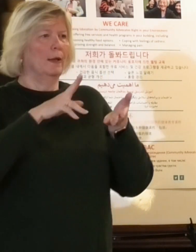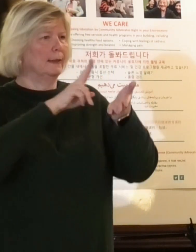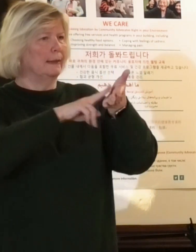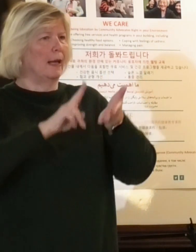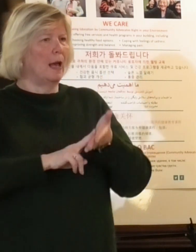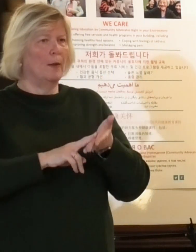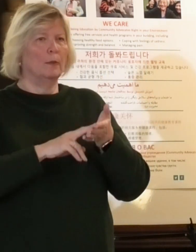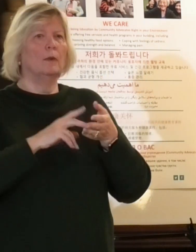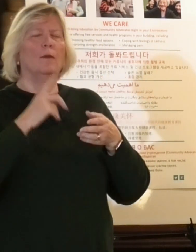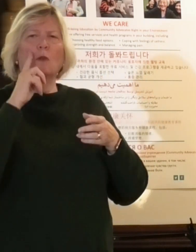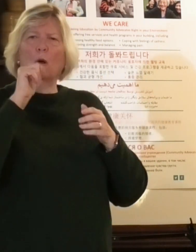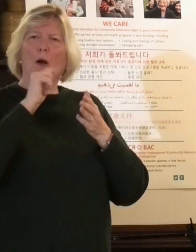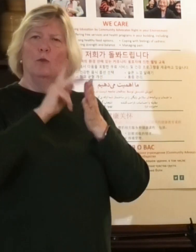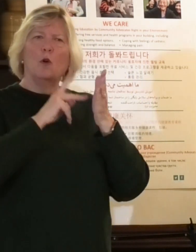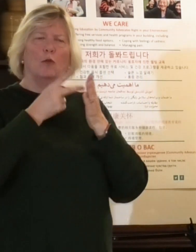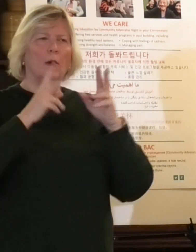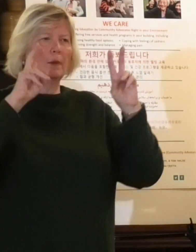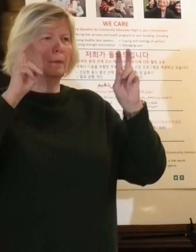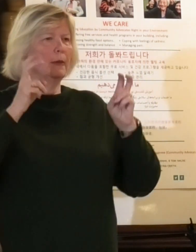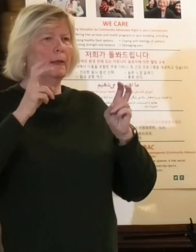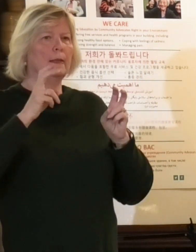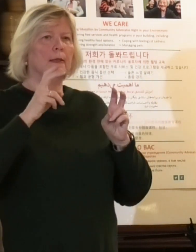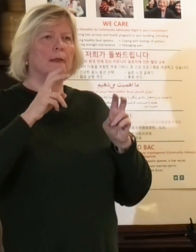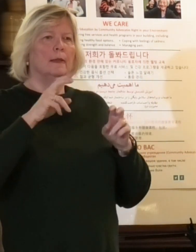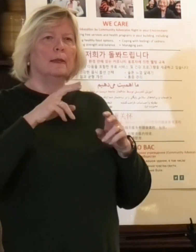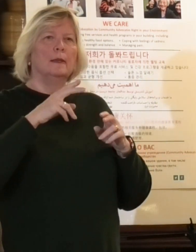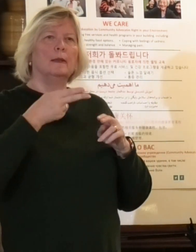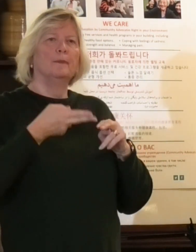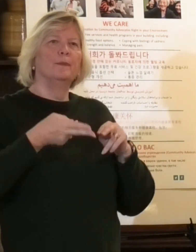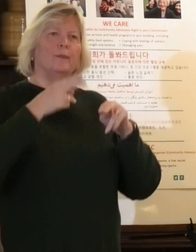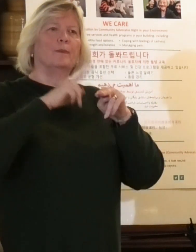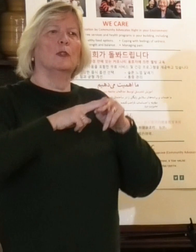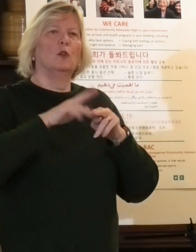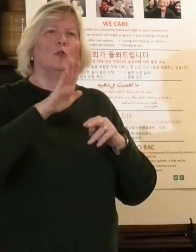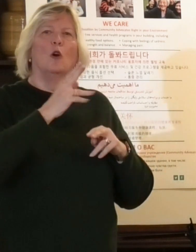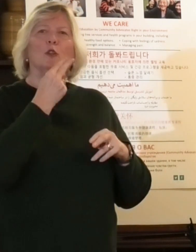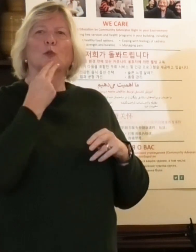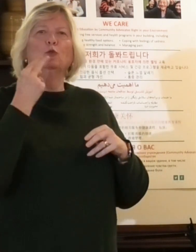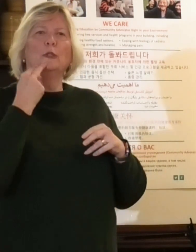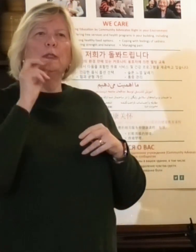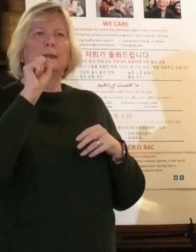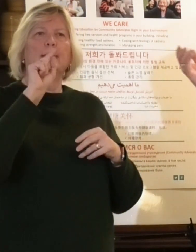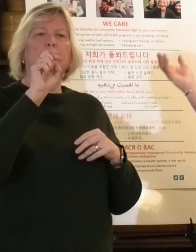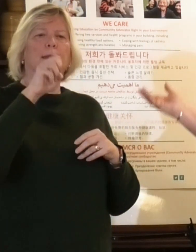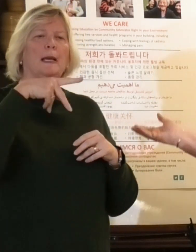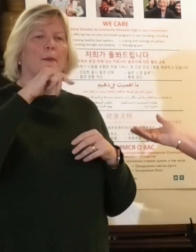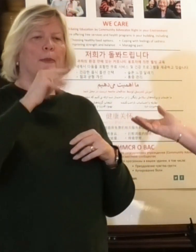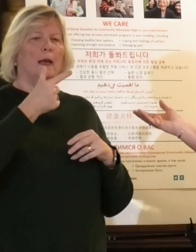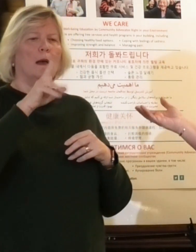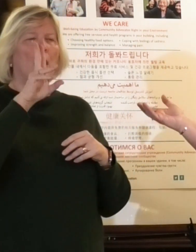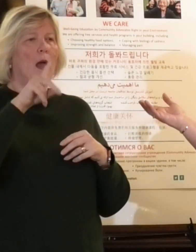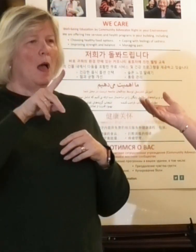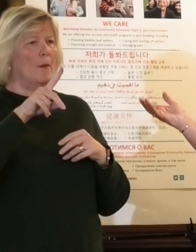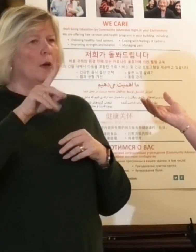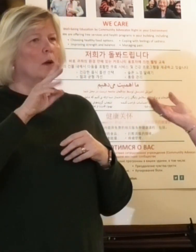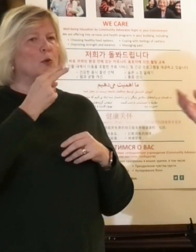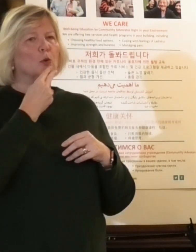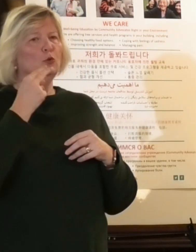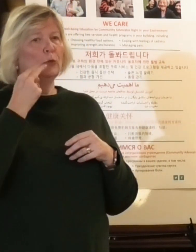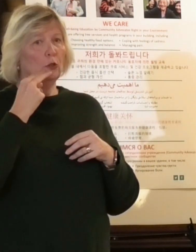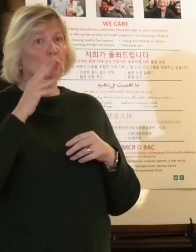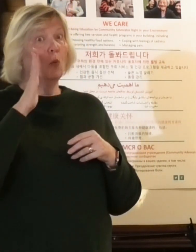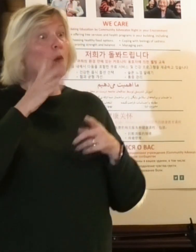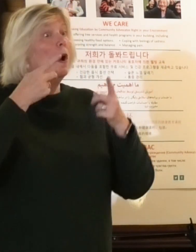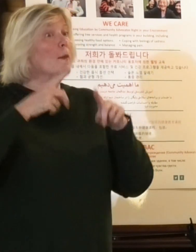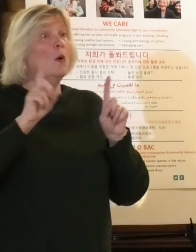for a program called Stepping Up Your Nutrition. This will take place in our neighbor building across the street.